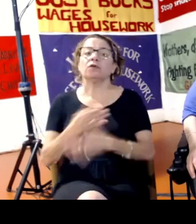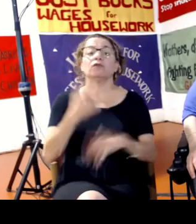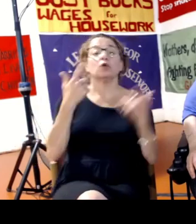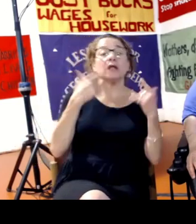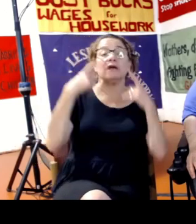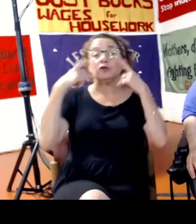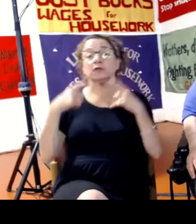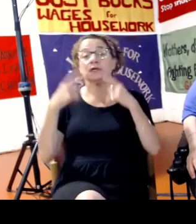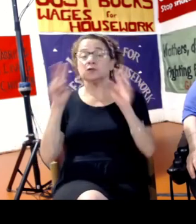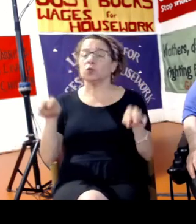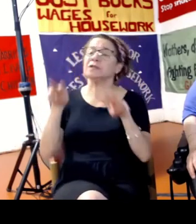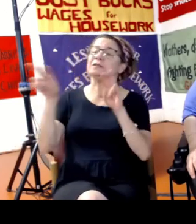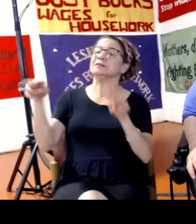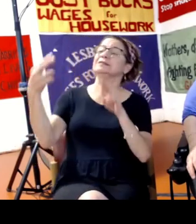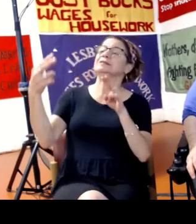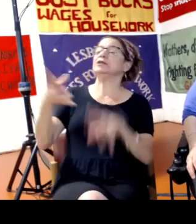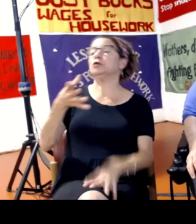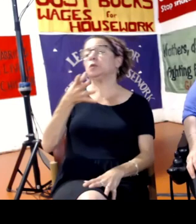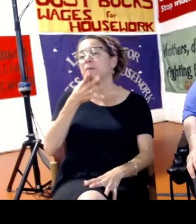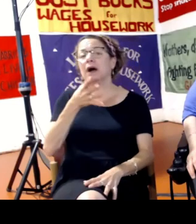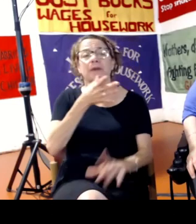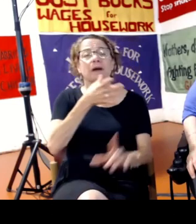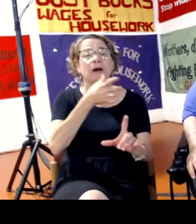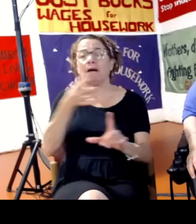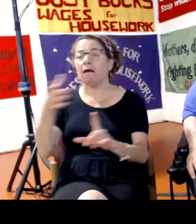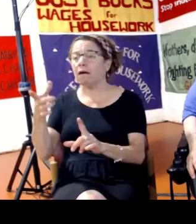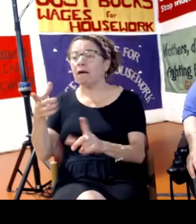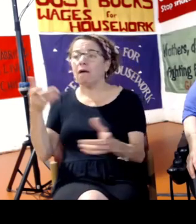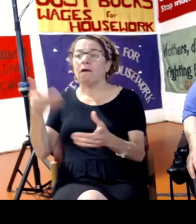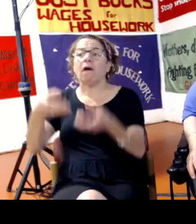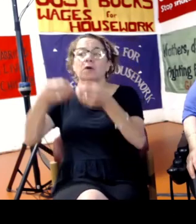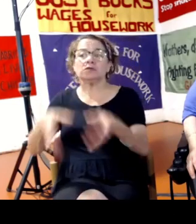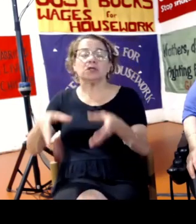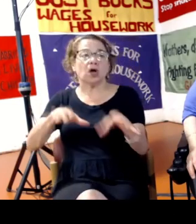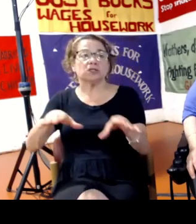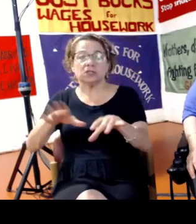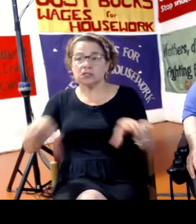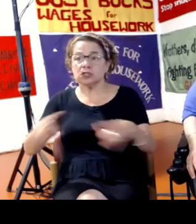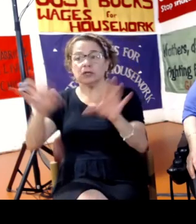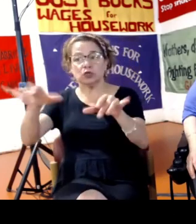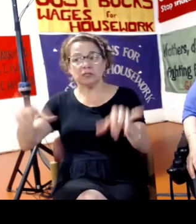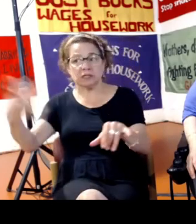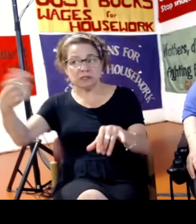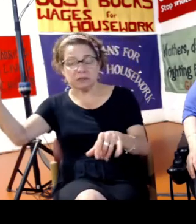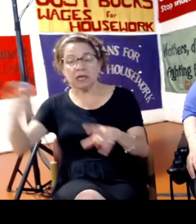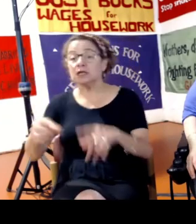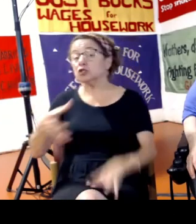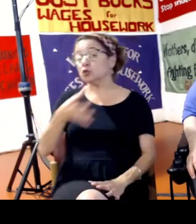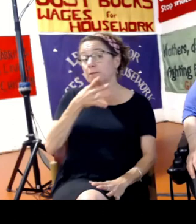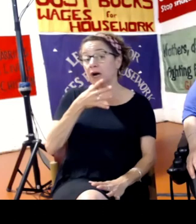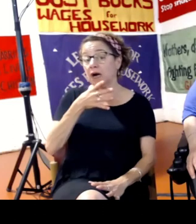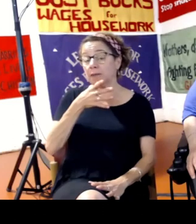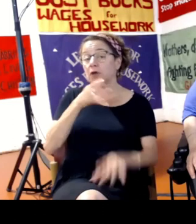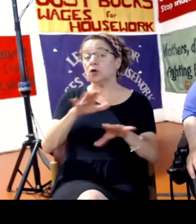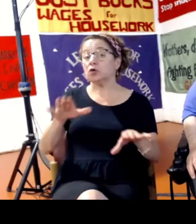we see you for the moms who almost lost their children to the system. To the moms whose children